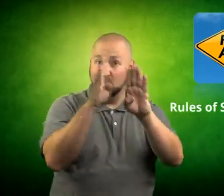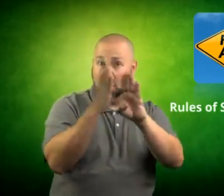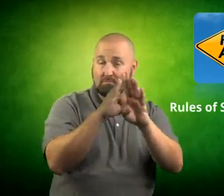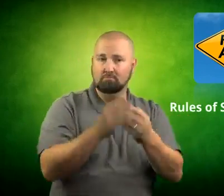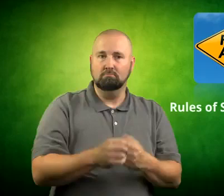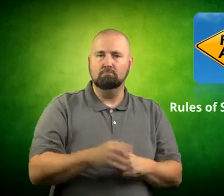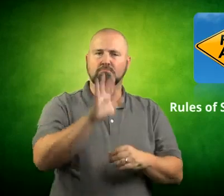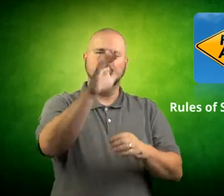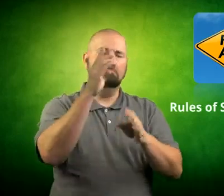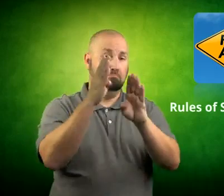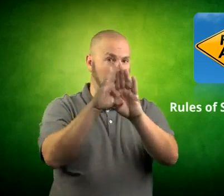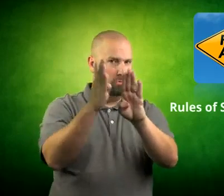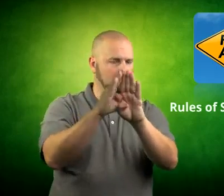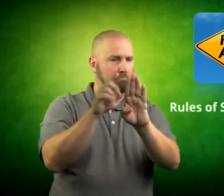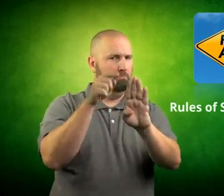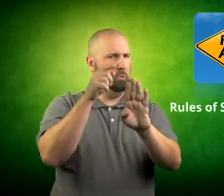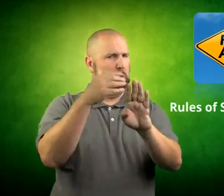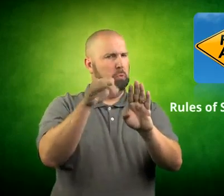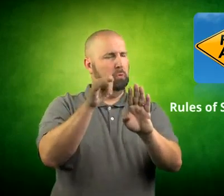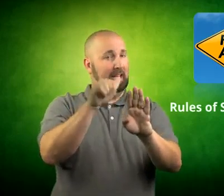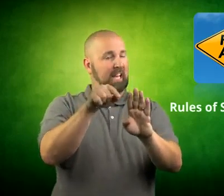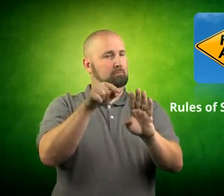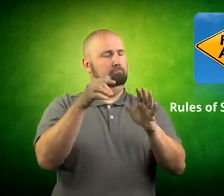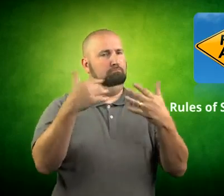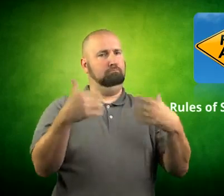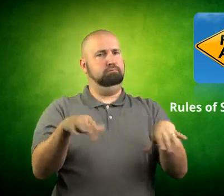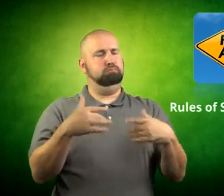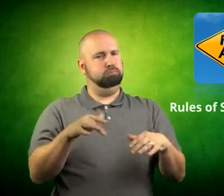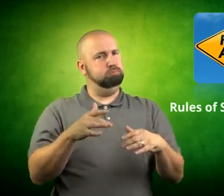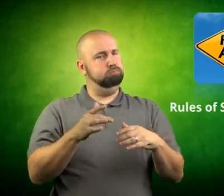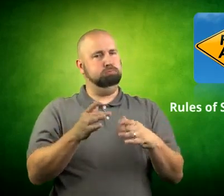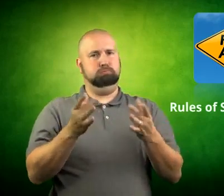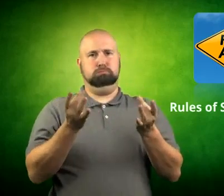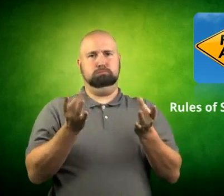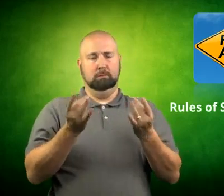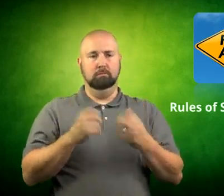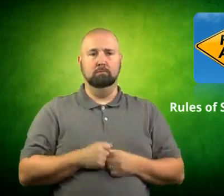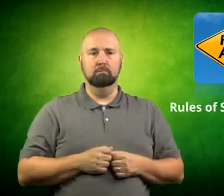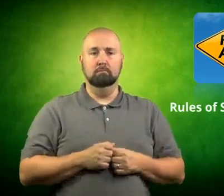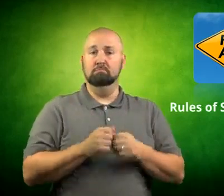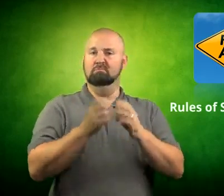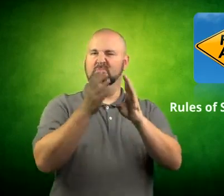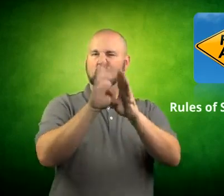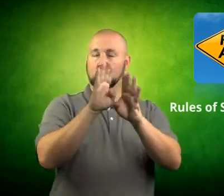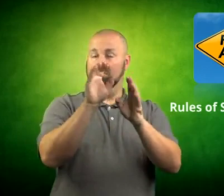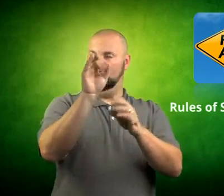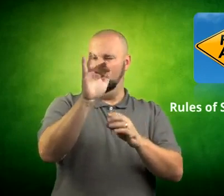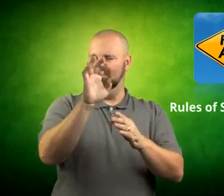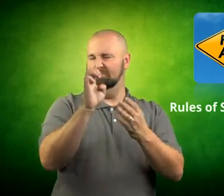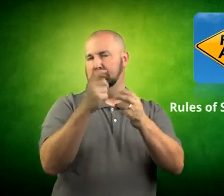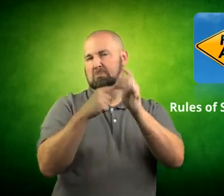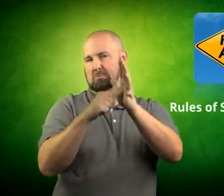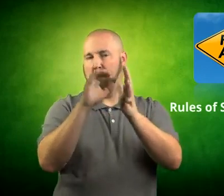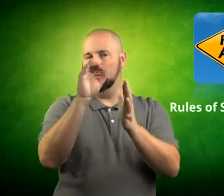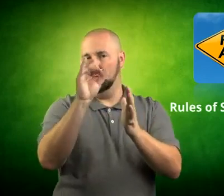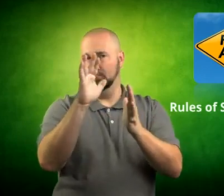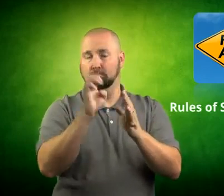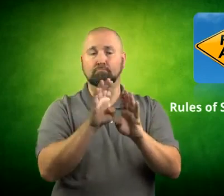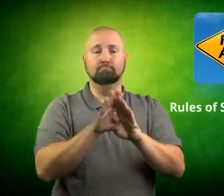Now let's say there's a locked door and we need to get the attention of an individual on the other side of that door. Let's